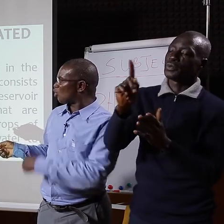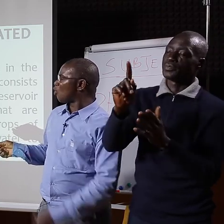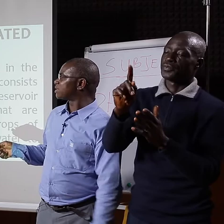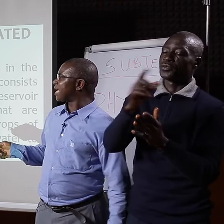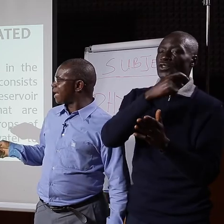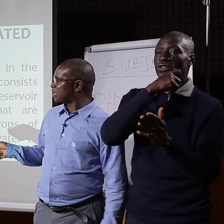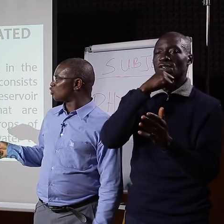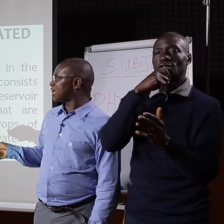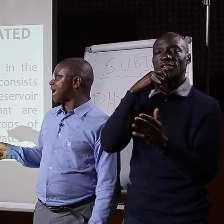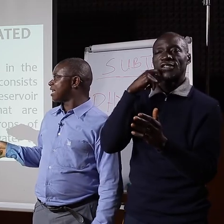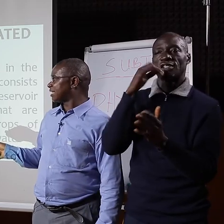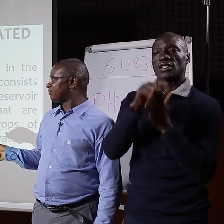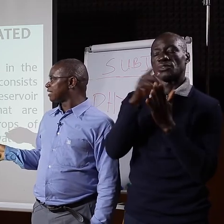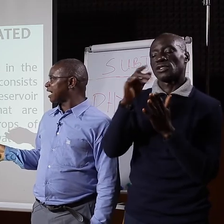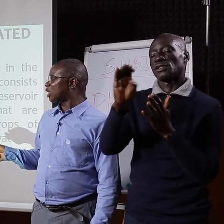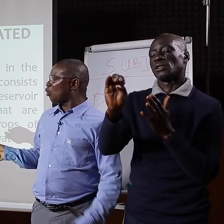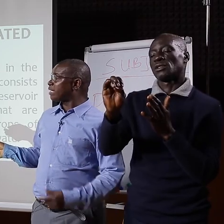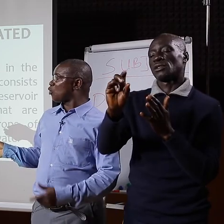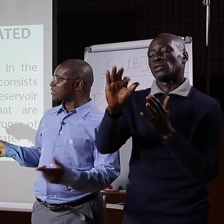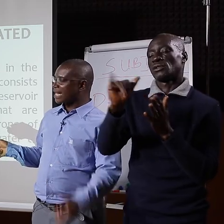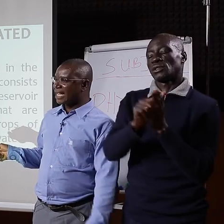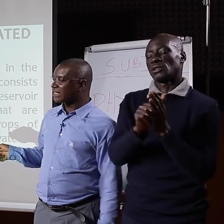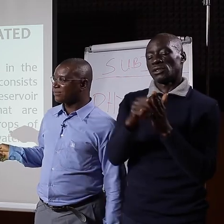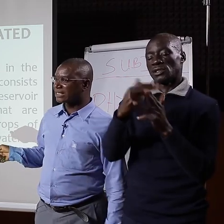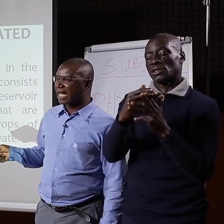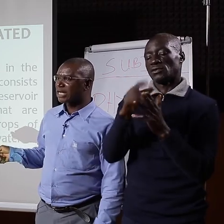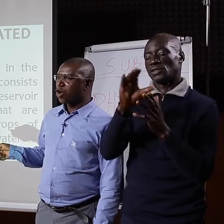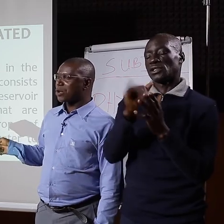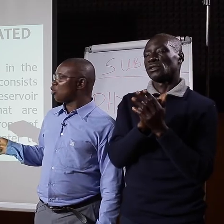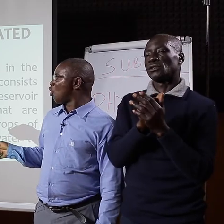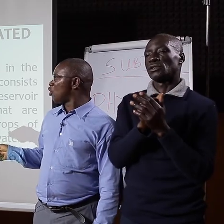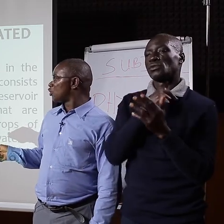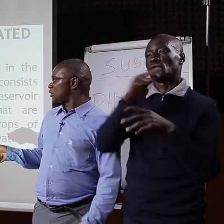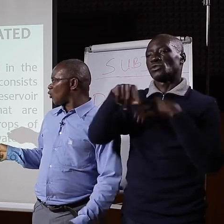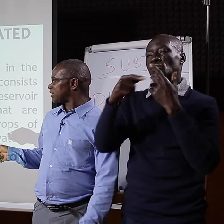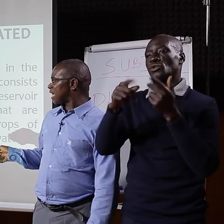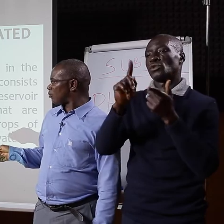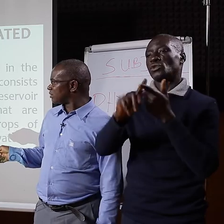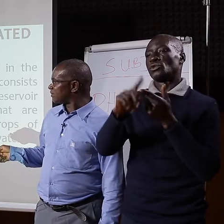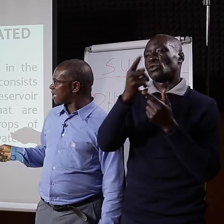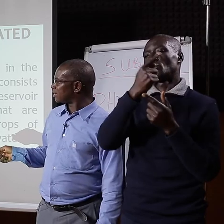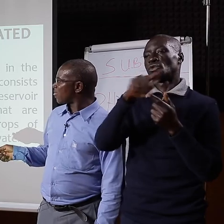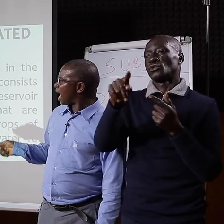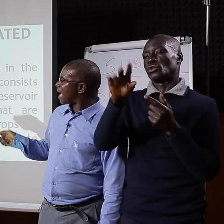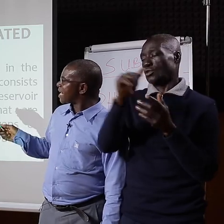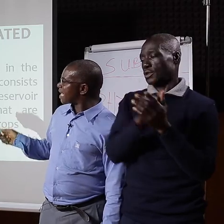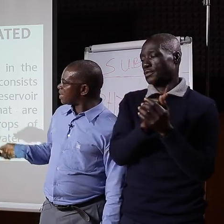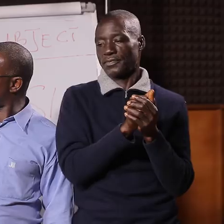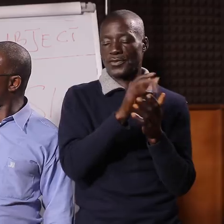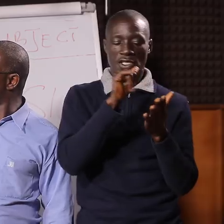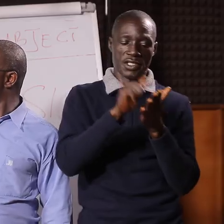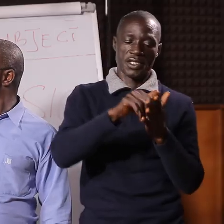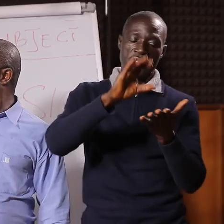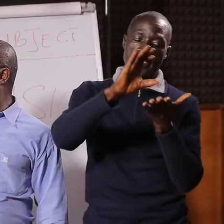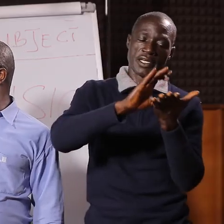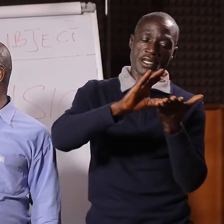solid, or we say electrode, that are negatively charged. While the ones that are negatively charged will go to the ones that are positively charged. And the